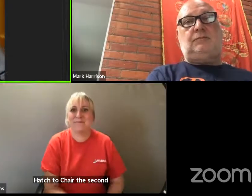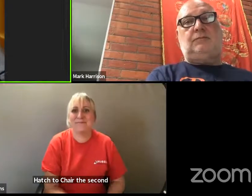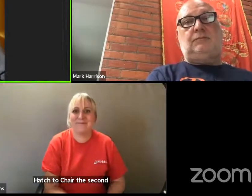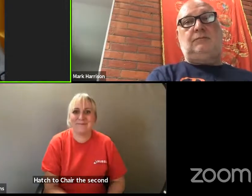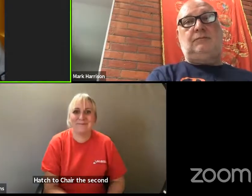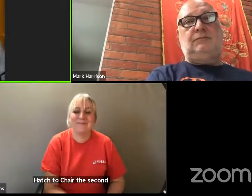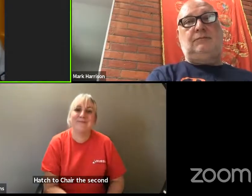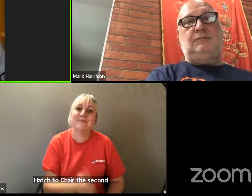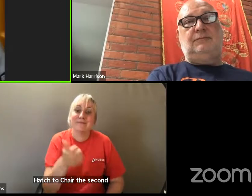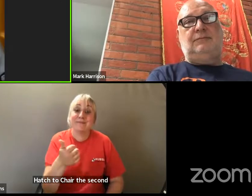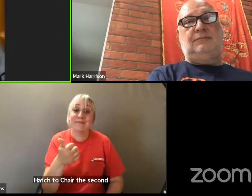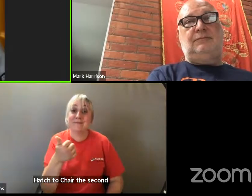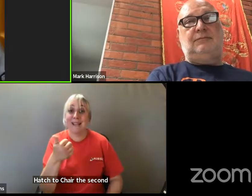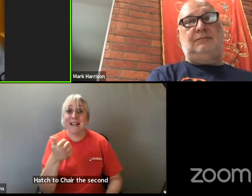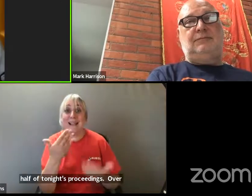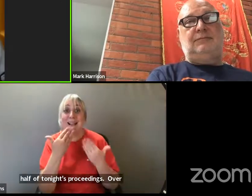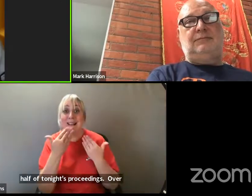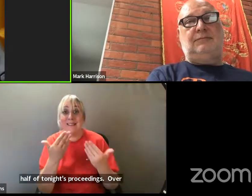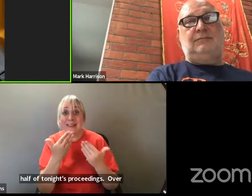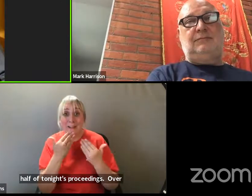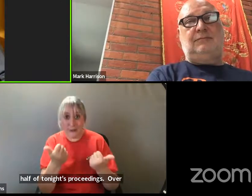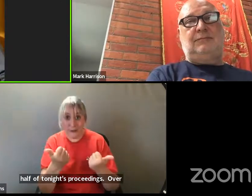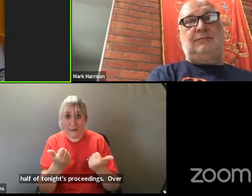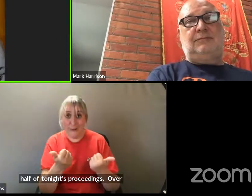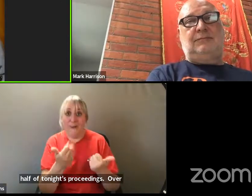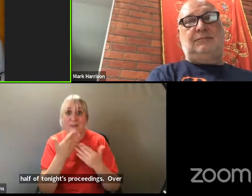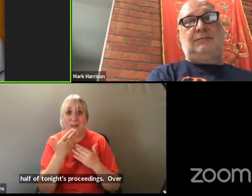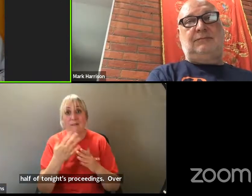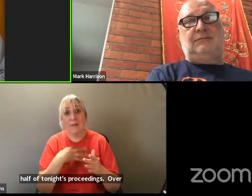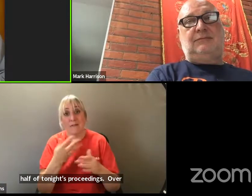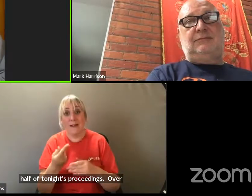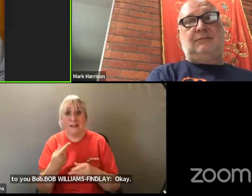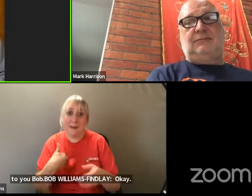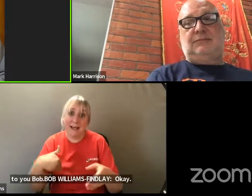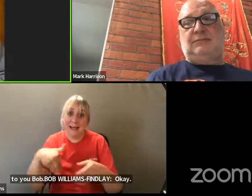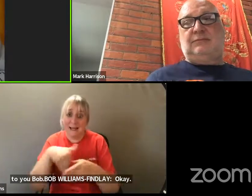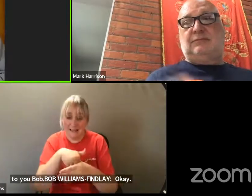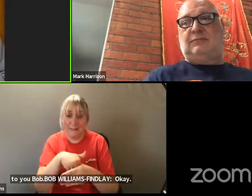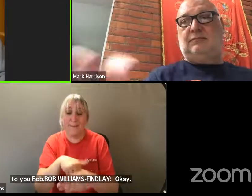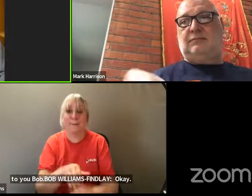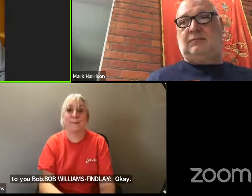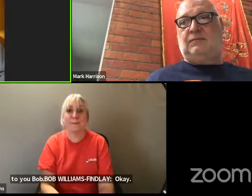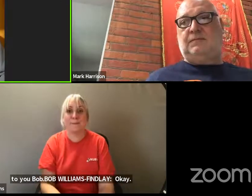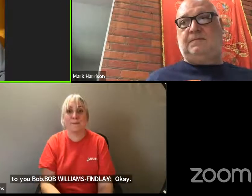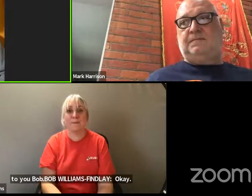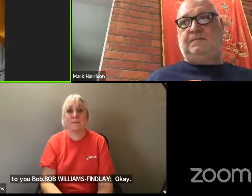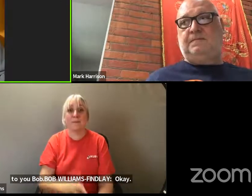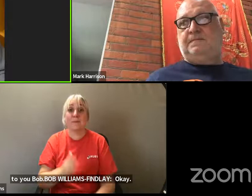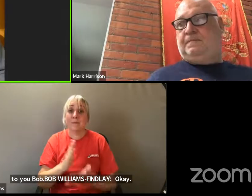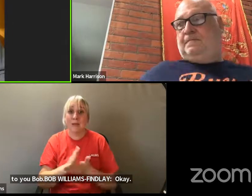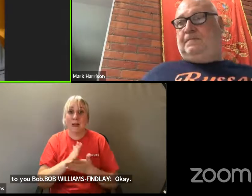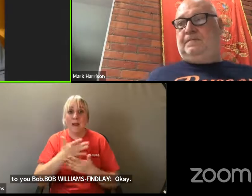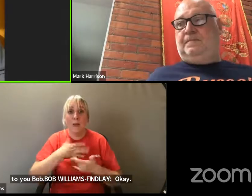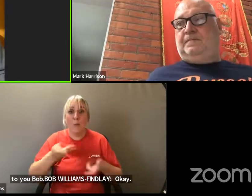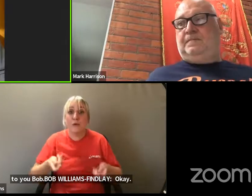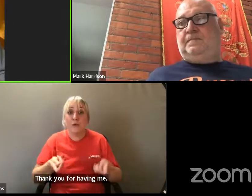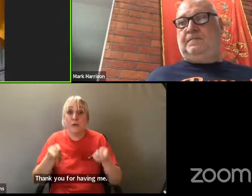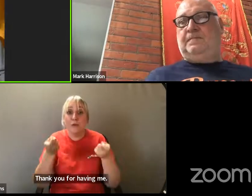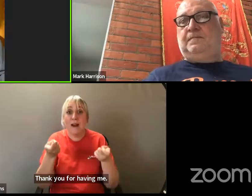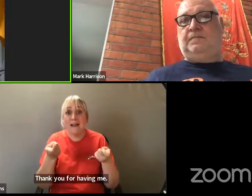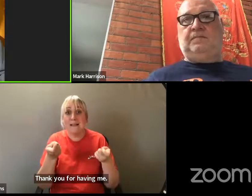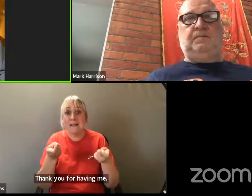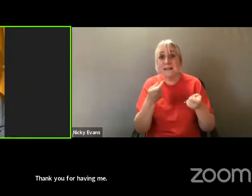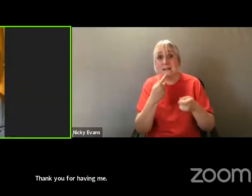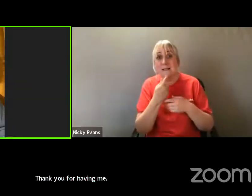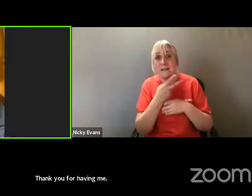Okay, thank you for having me. I want to raise some